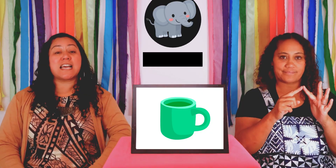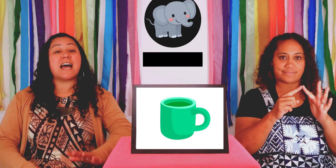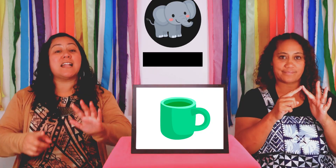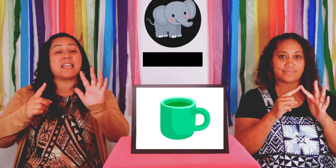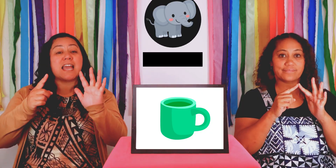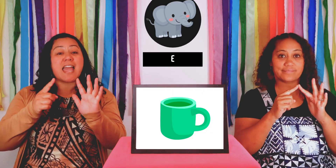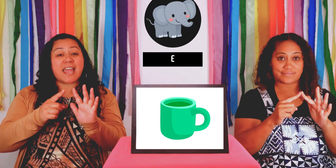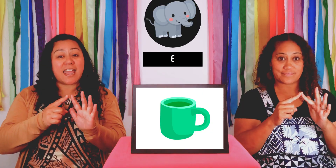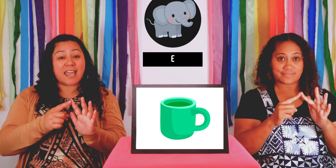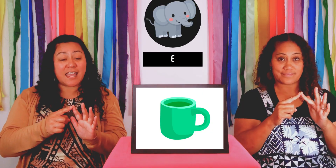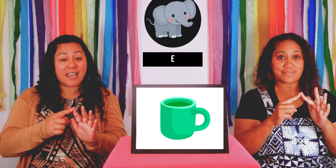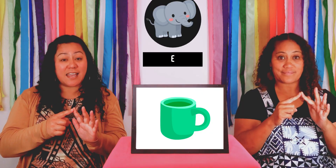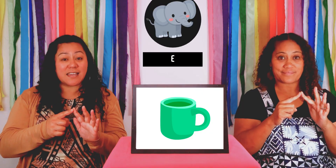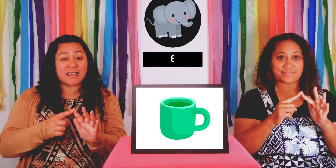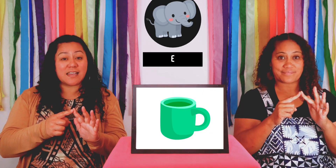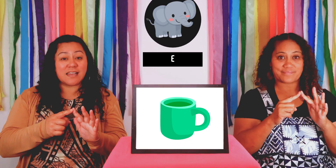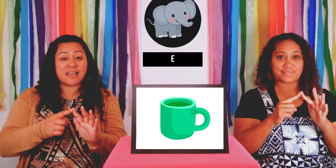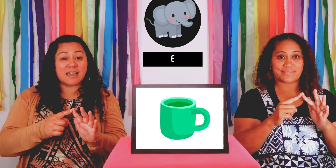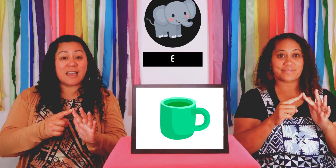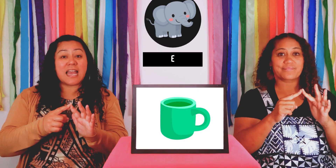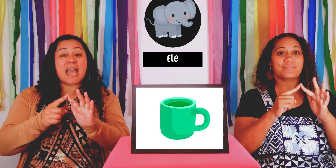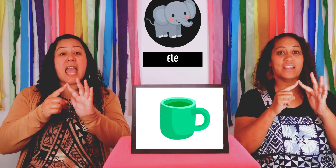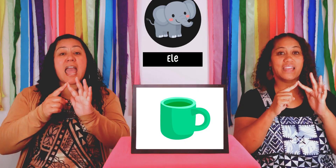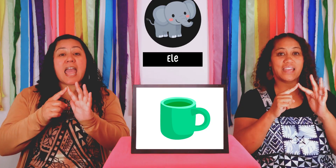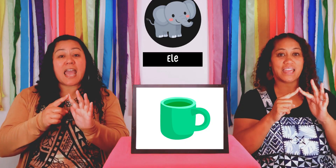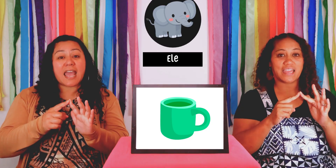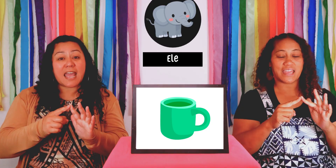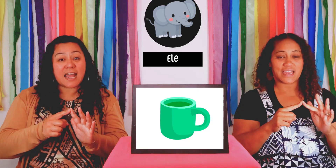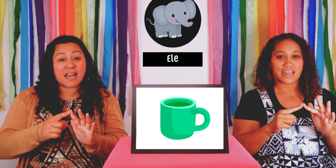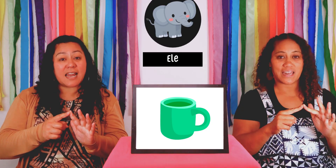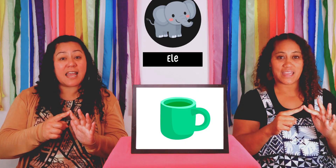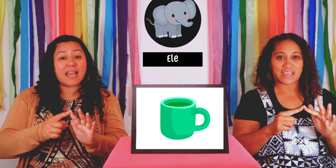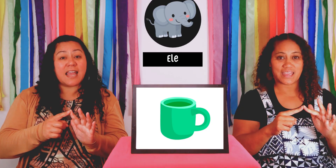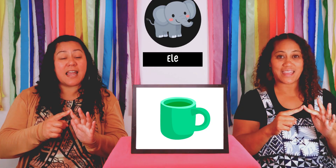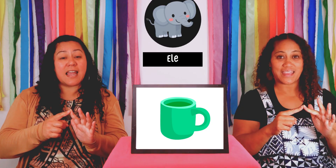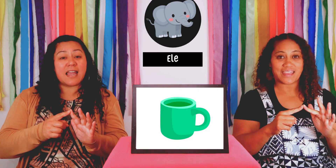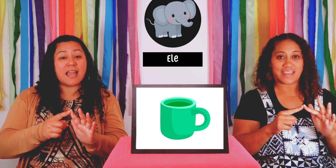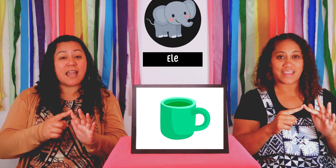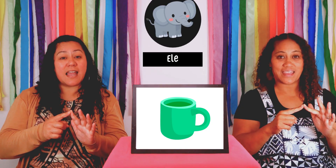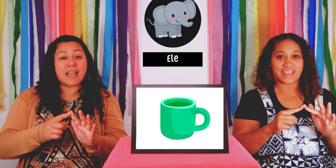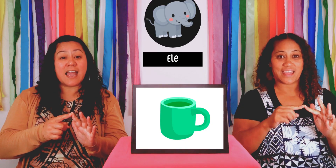sound E, ele,